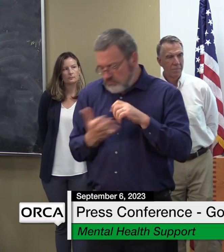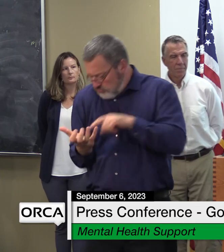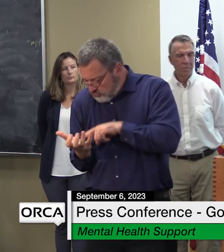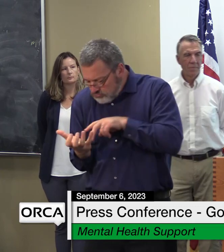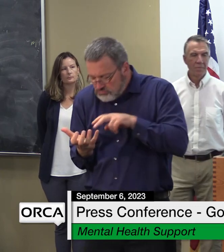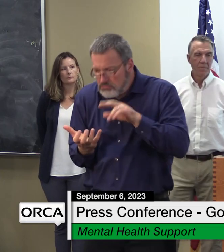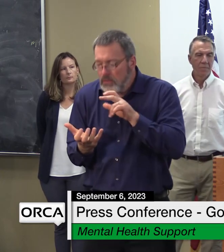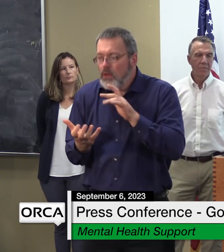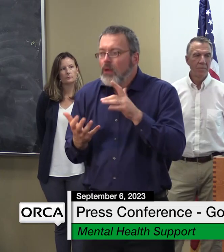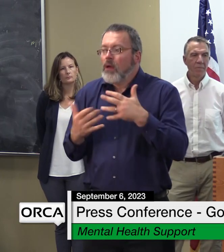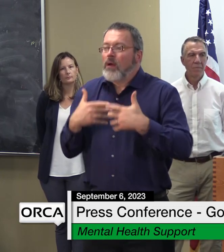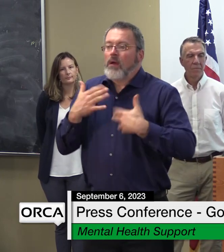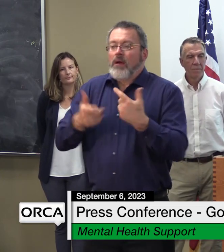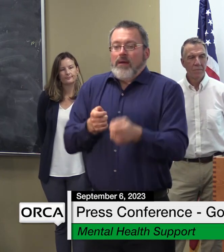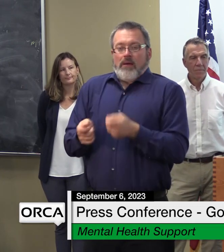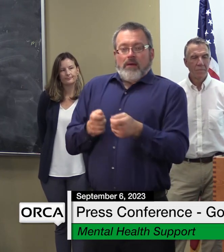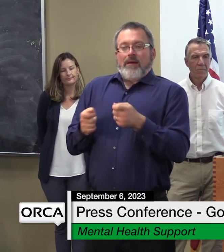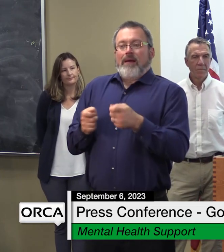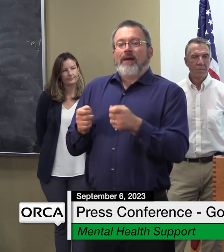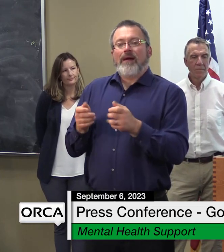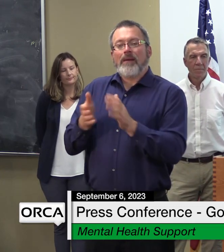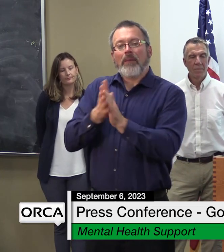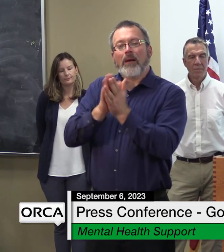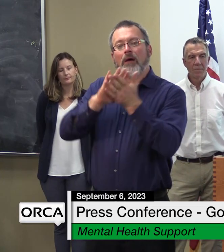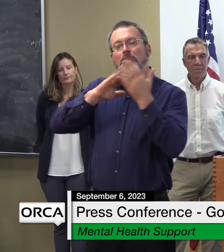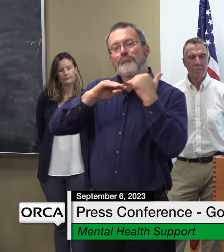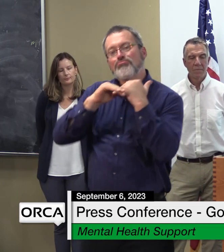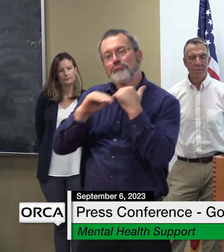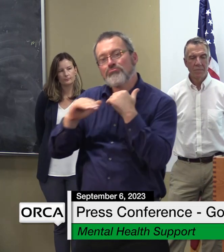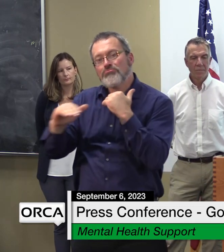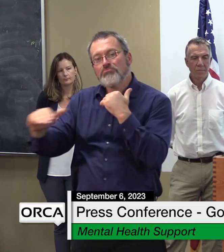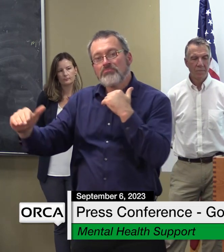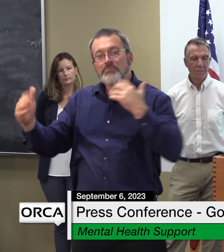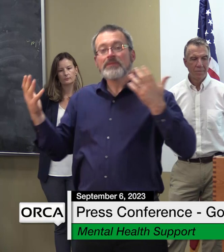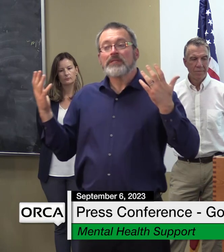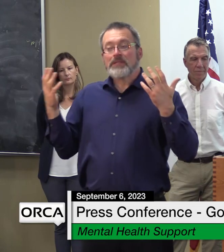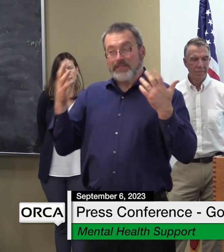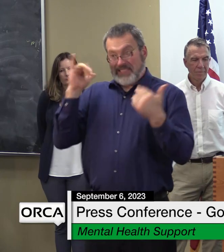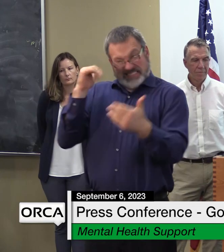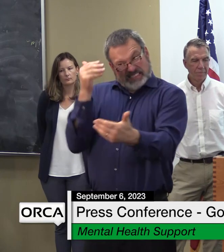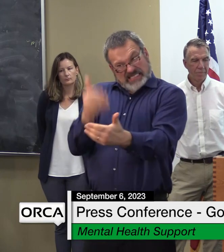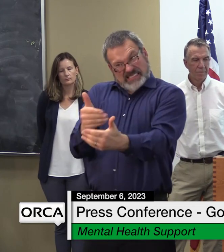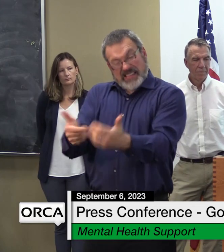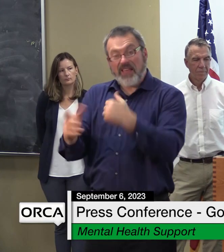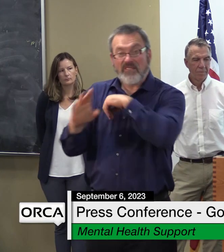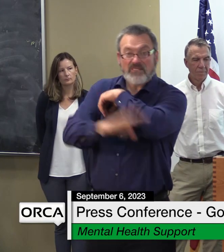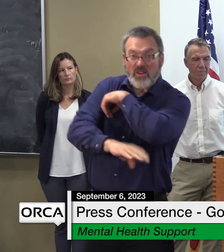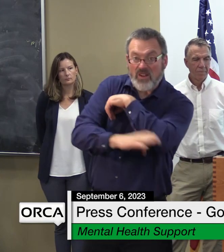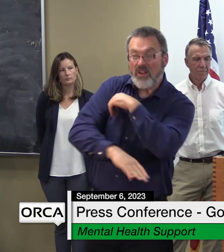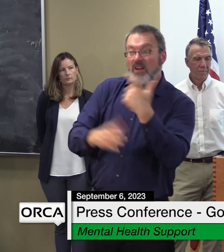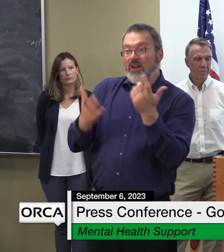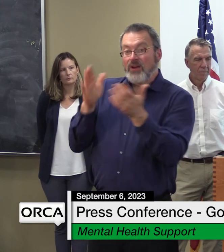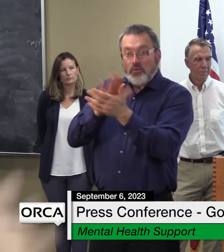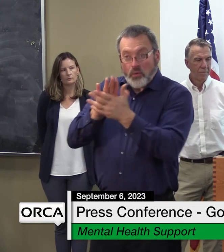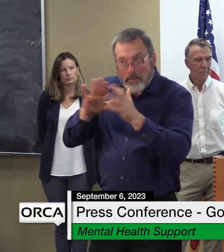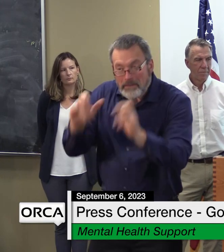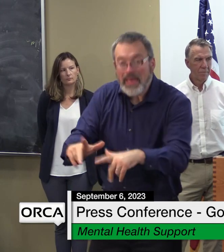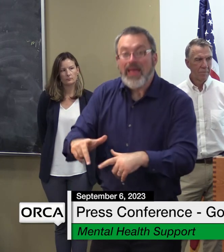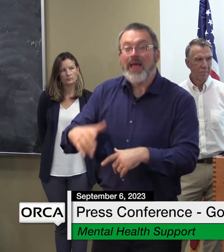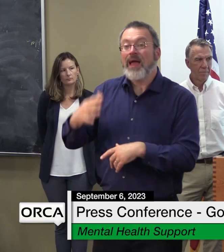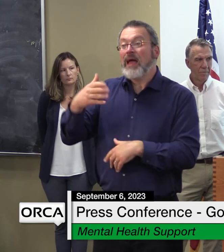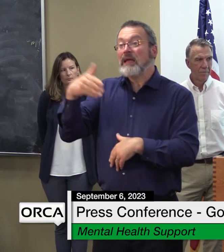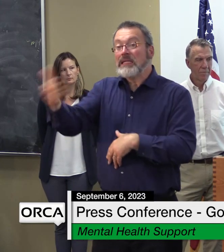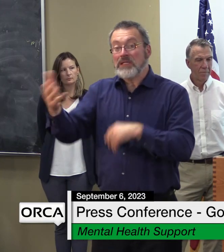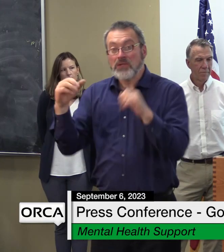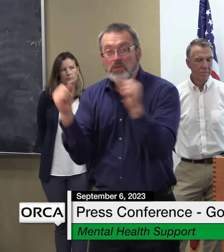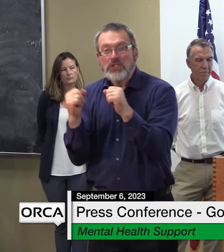Certain times of years, the holidays, the changing seasons, and the back-to-school hustle can act as triggers for so many of us. Holidays are meant for joy, but they can